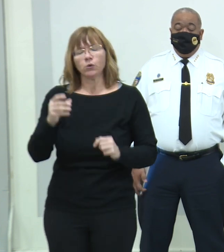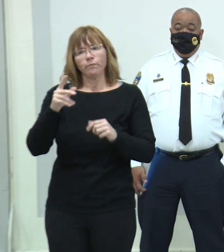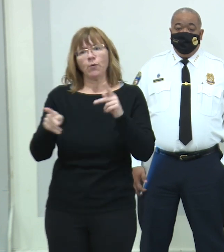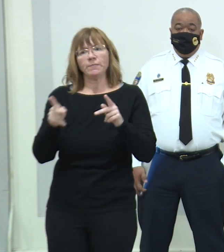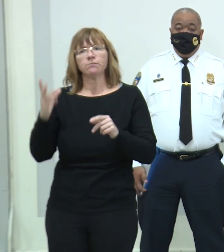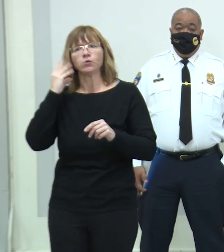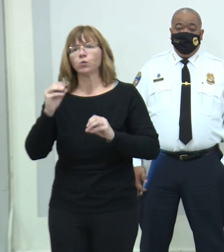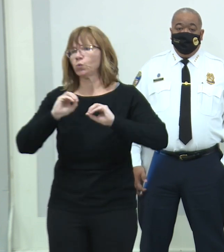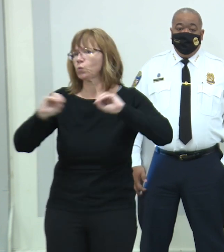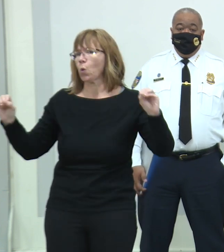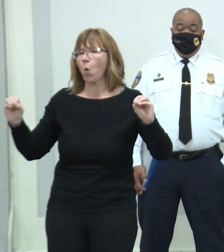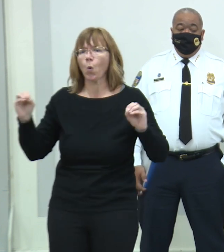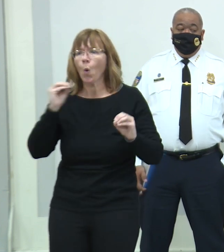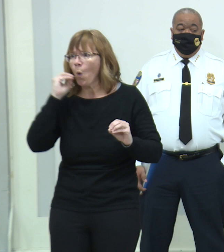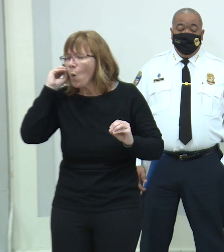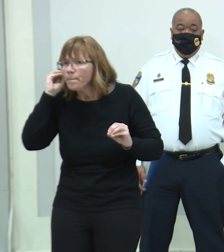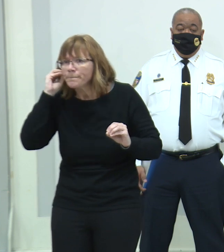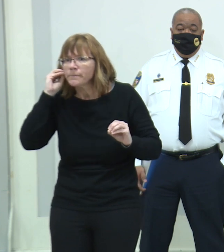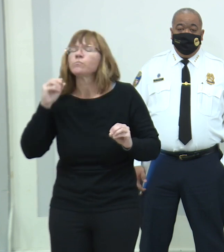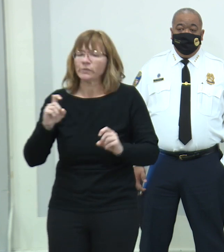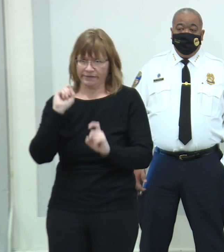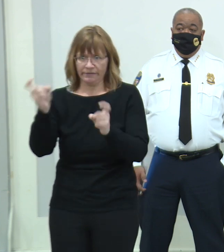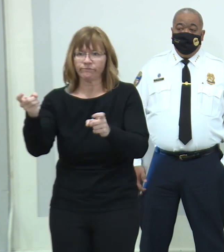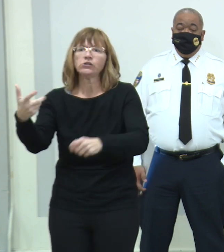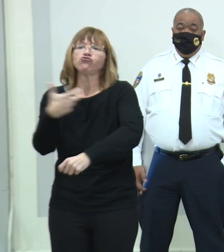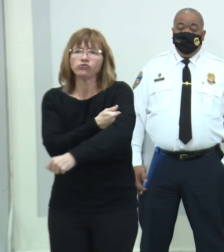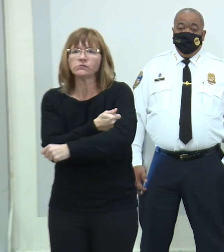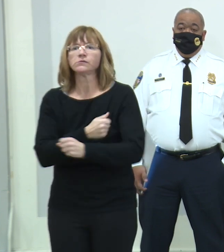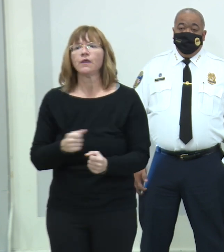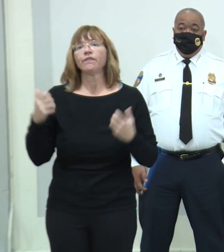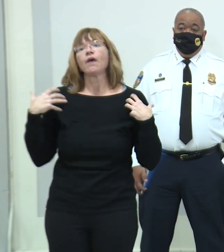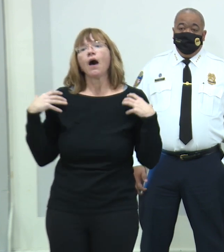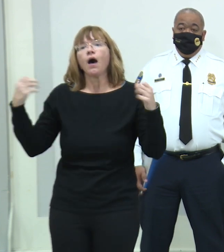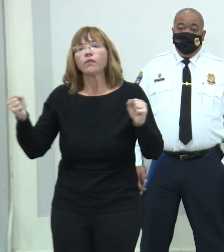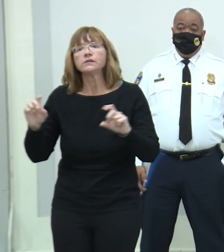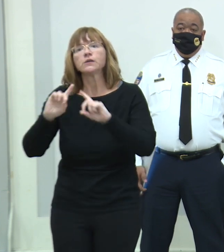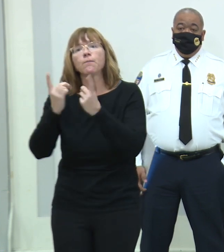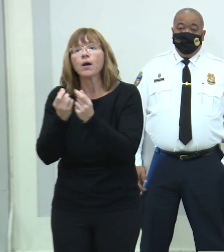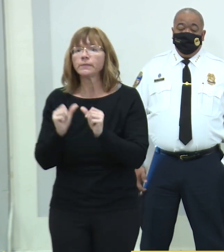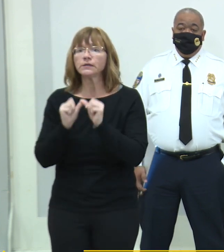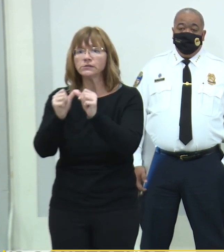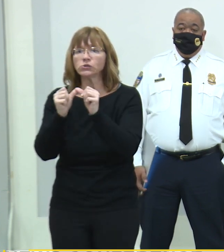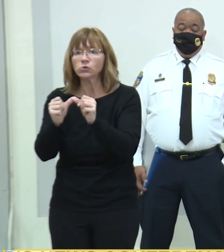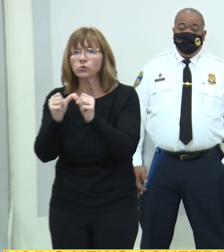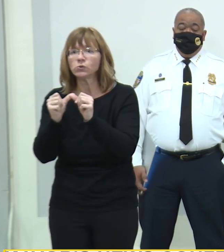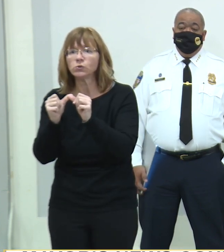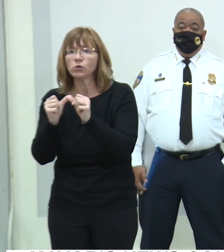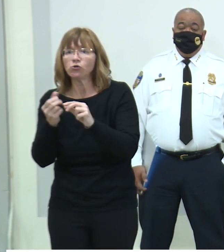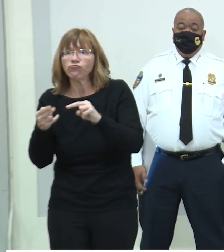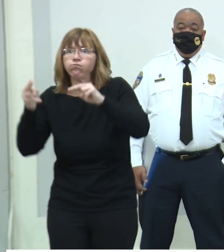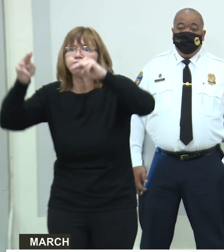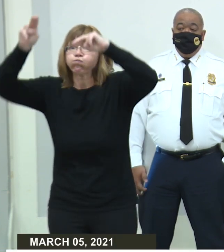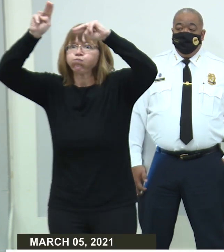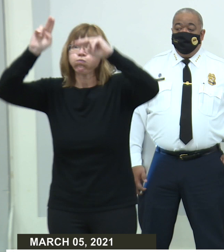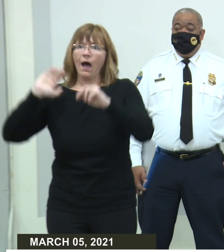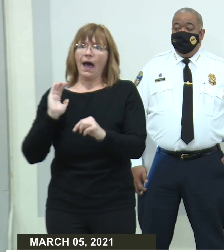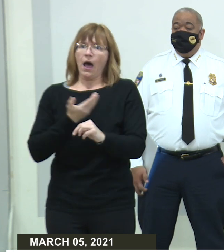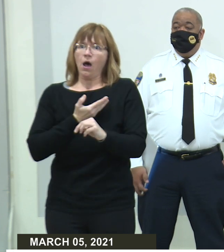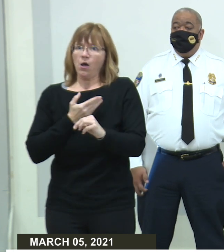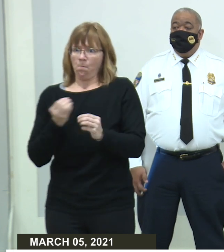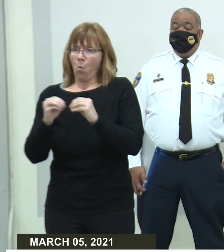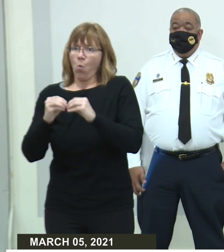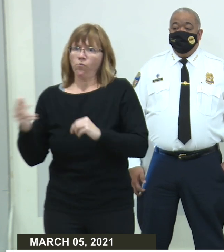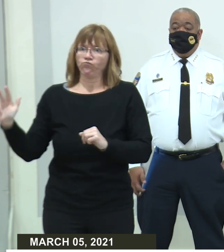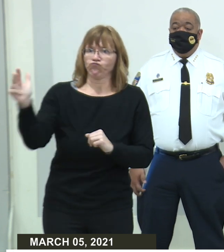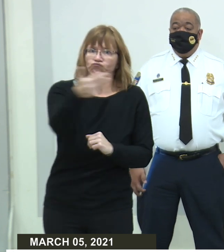living settings. The health department is continuing to scale up its successful mobile vaccination clinics alongside our